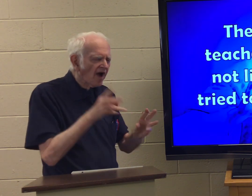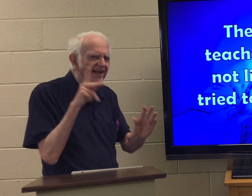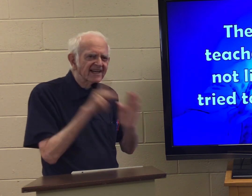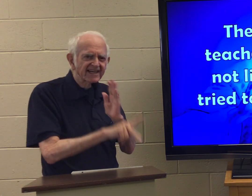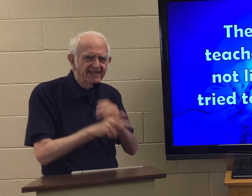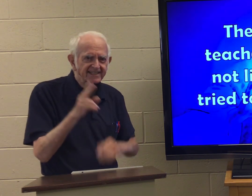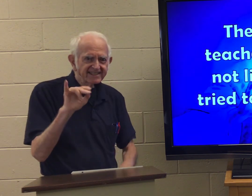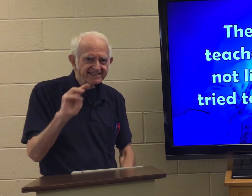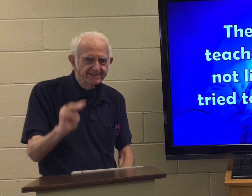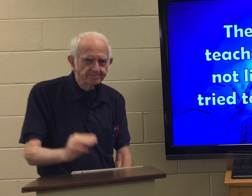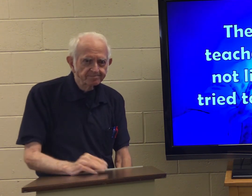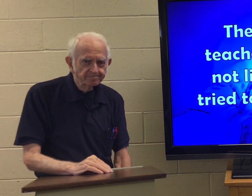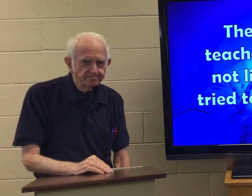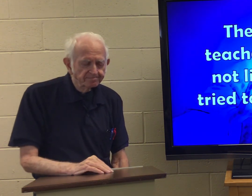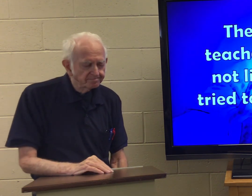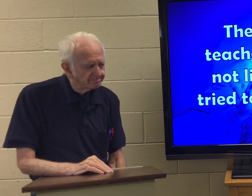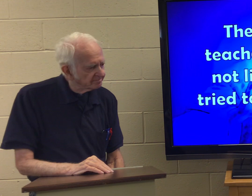way to kill him.